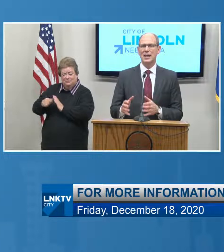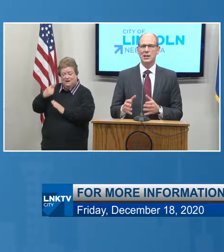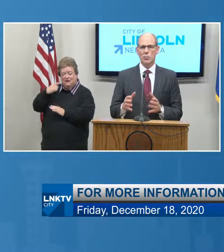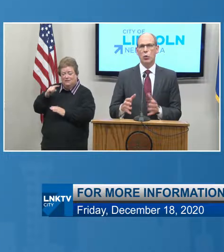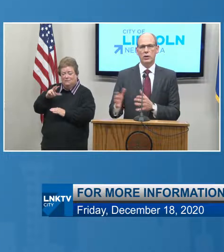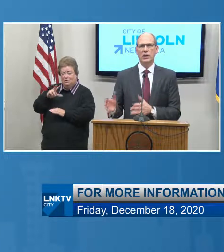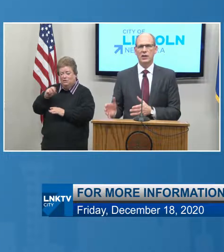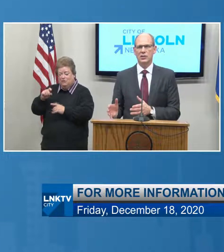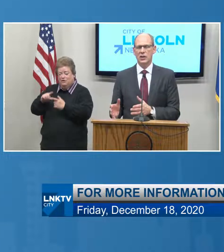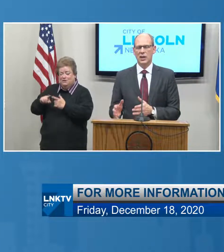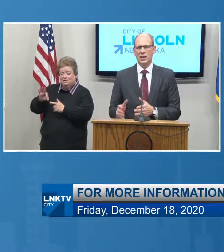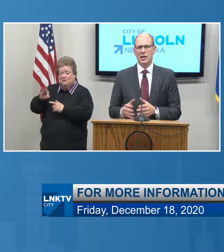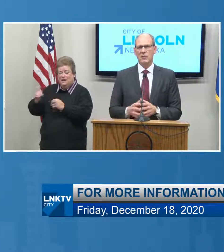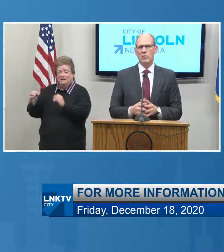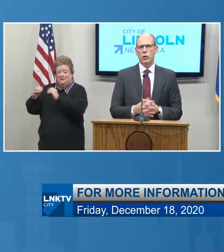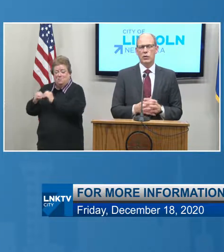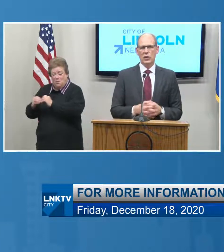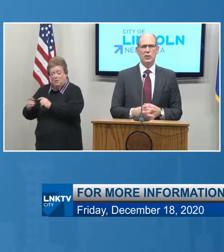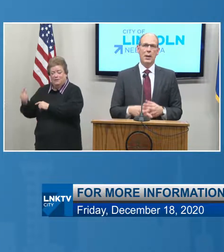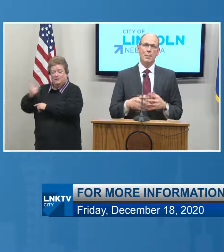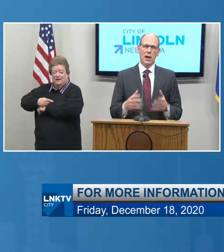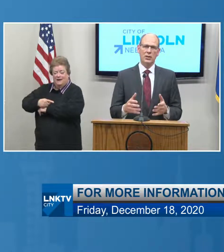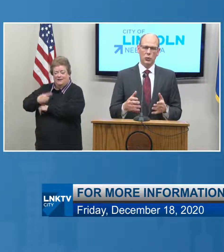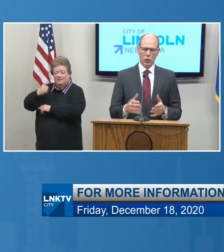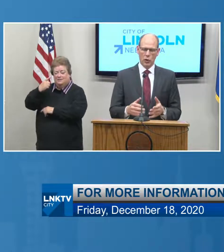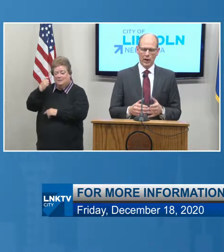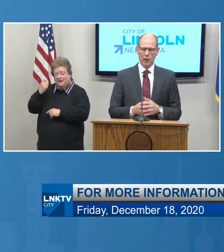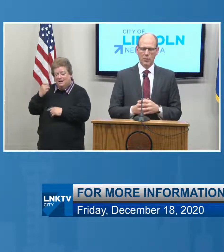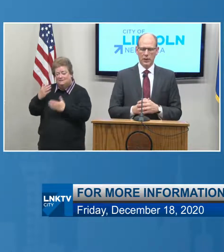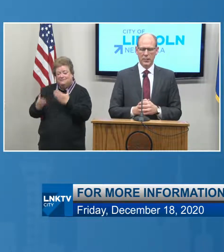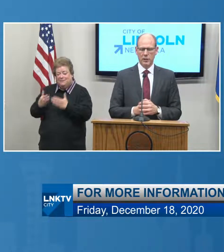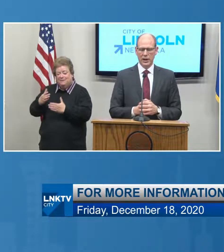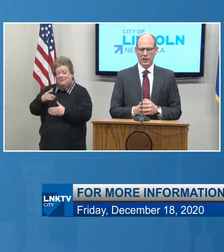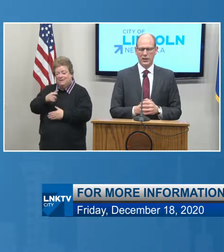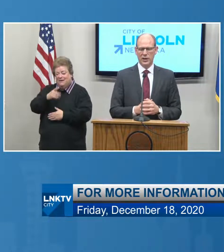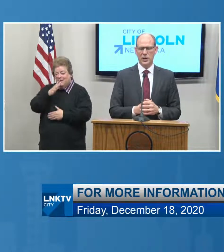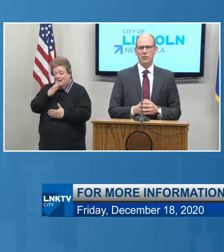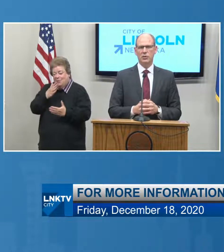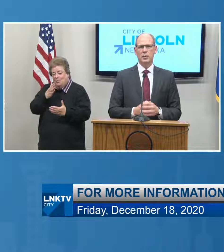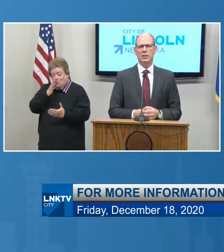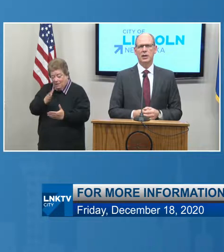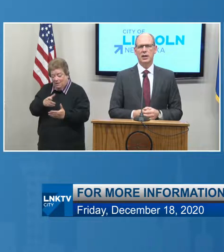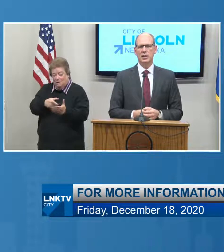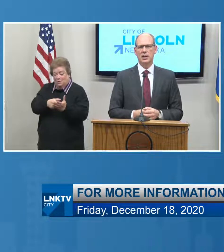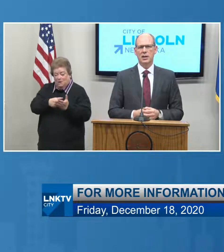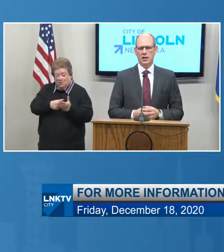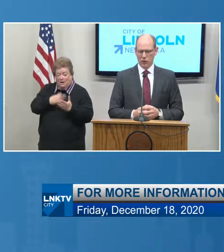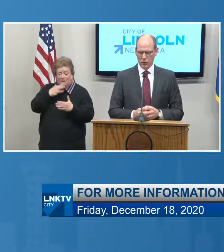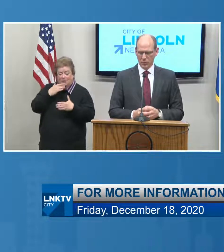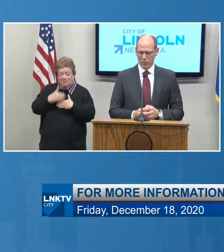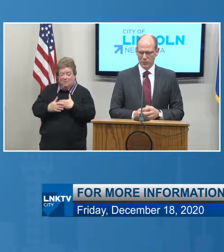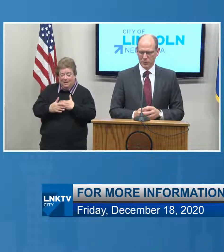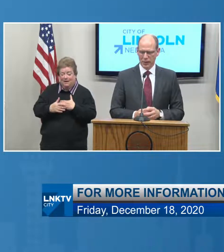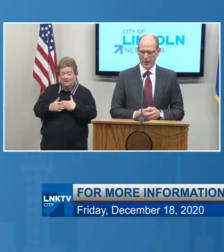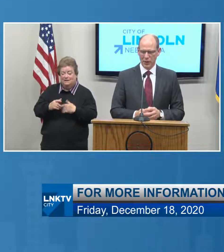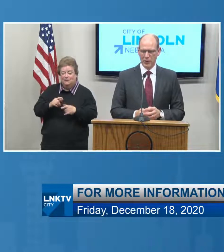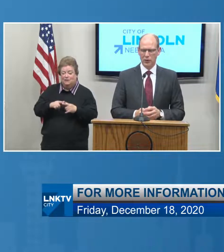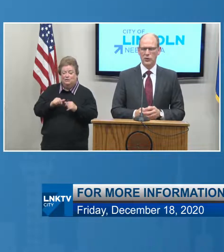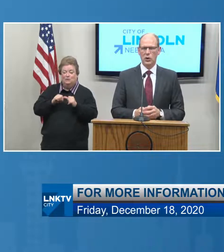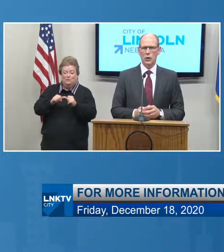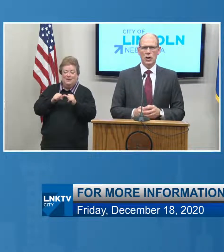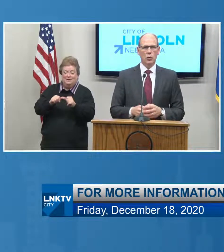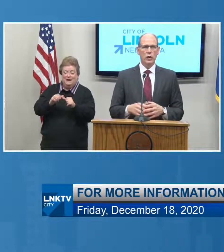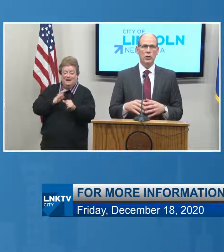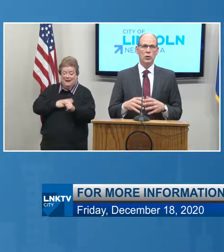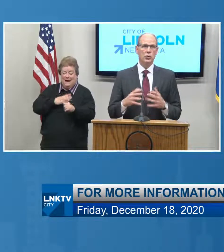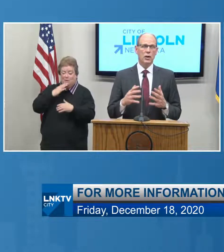to 90 more days if we think they might require blood products in an effort to maintain the current blood supply out there.